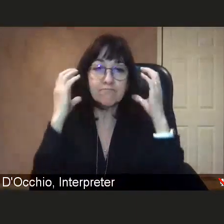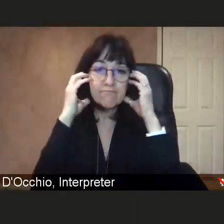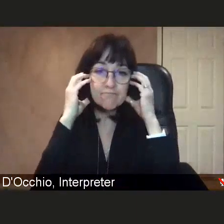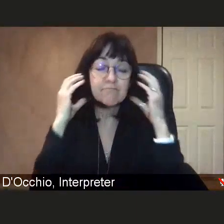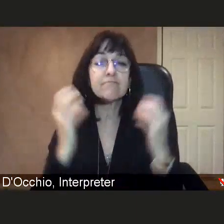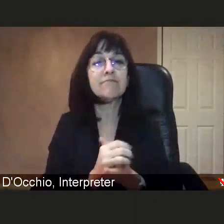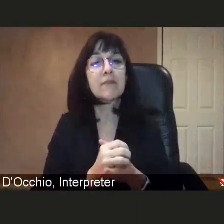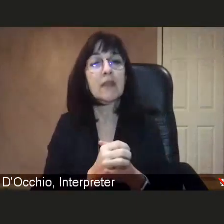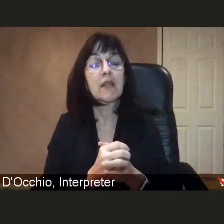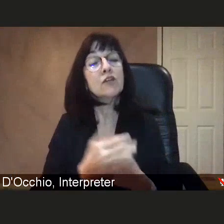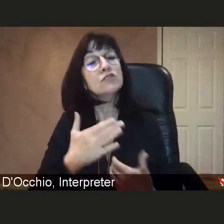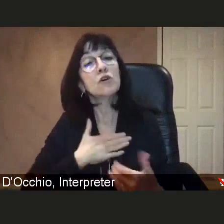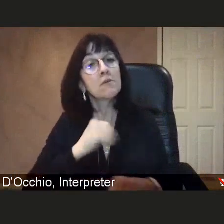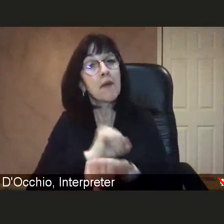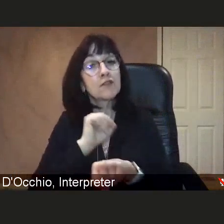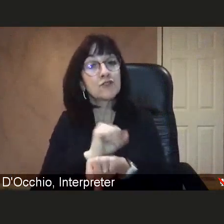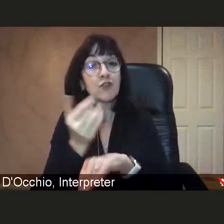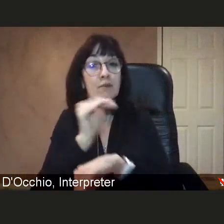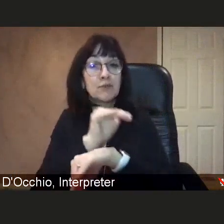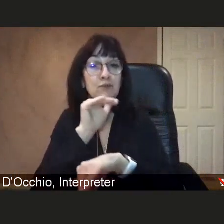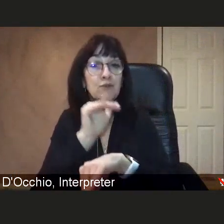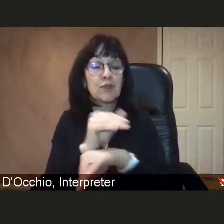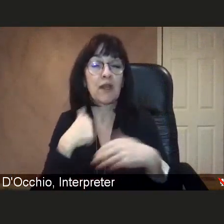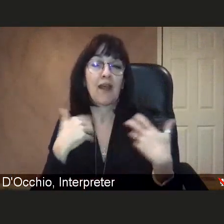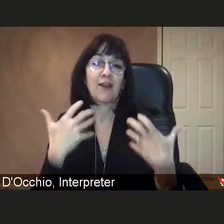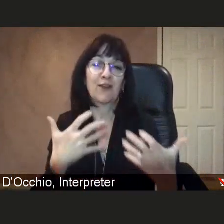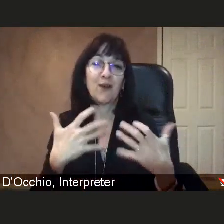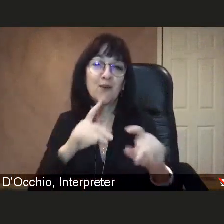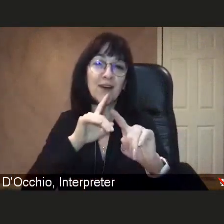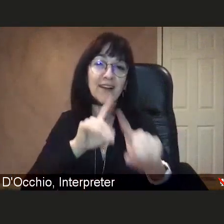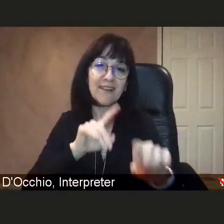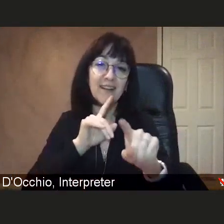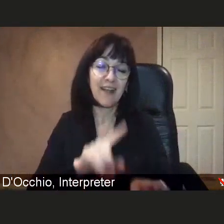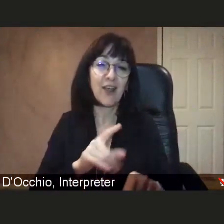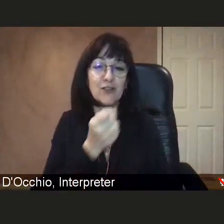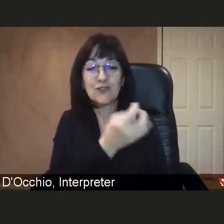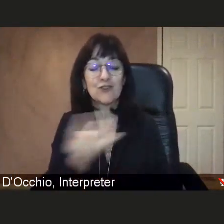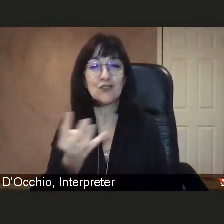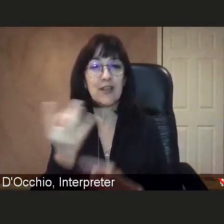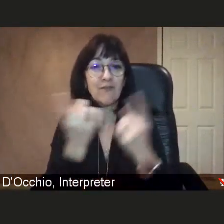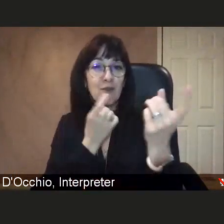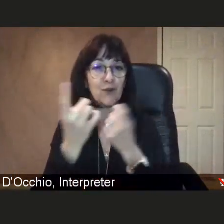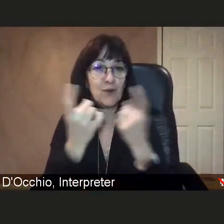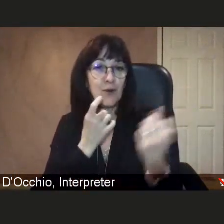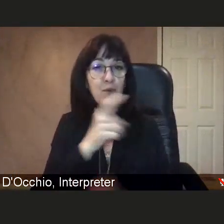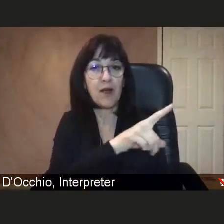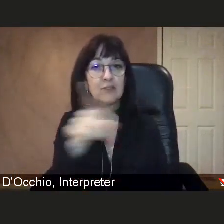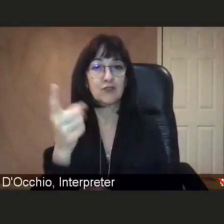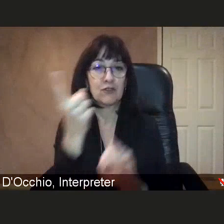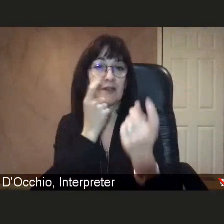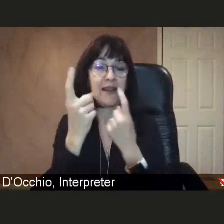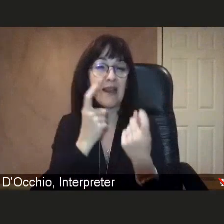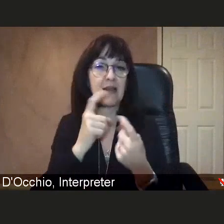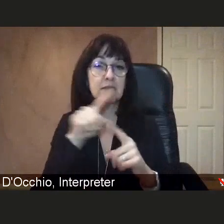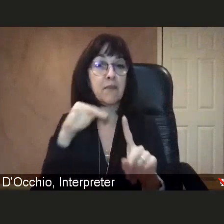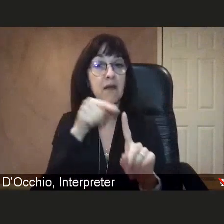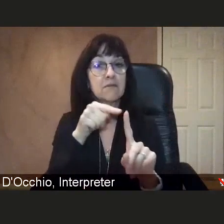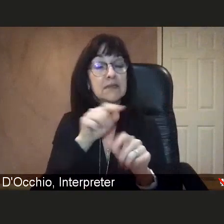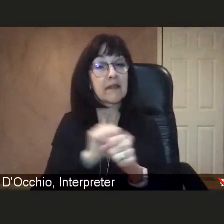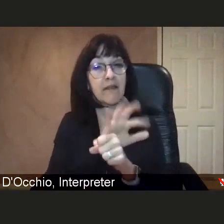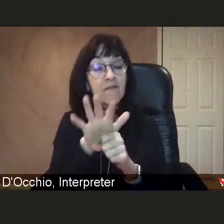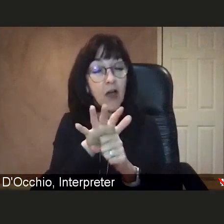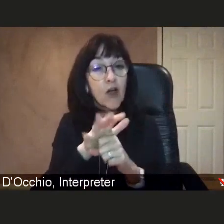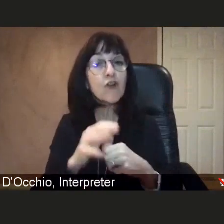my job tonight is to answer several questions that you posed to me about the virus, how it is spread, along with